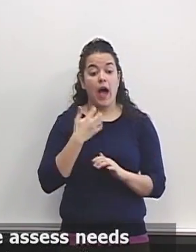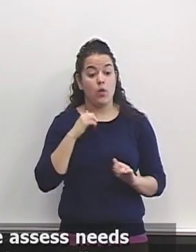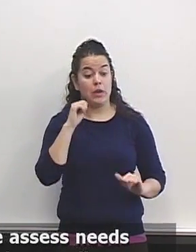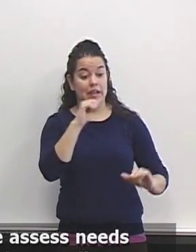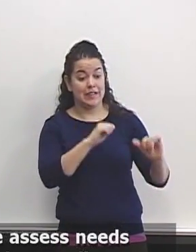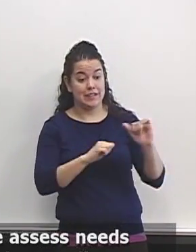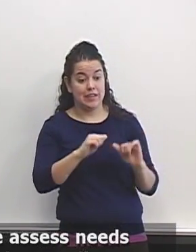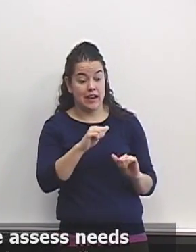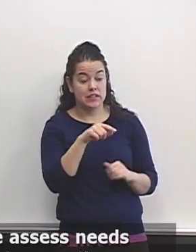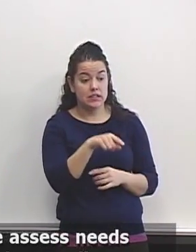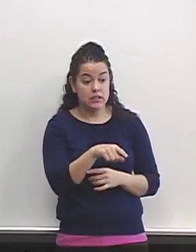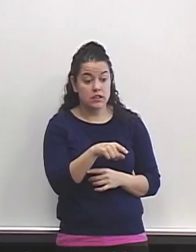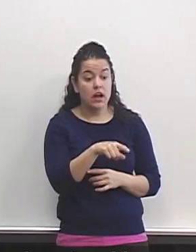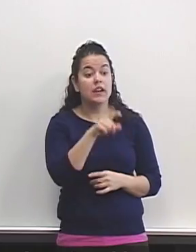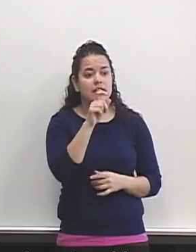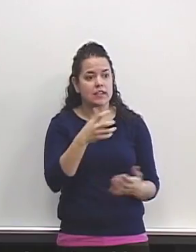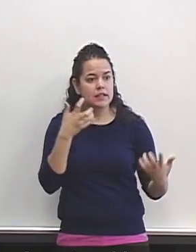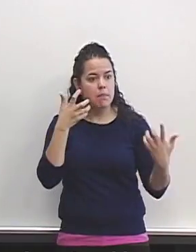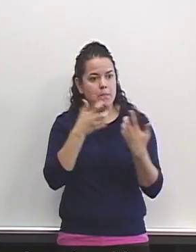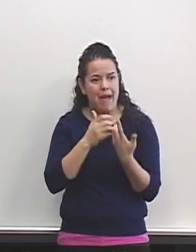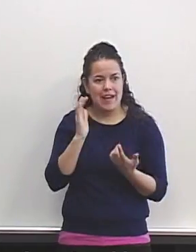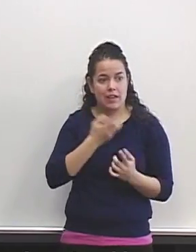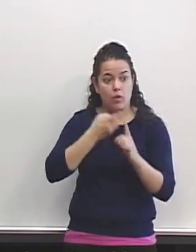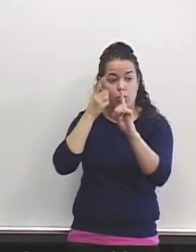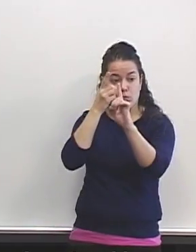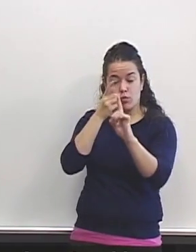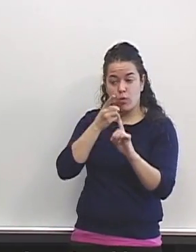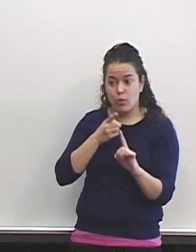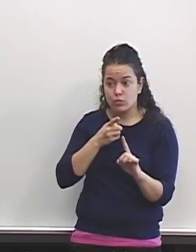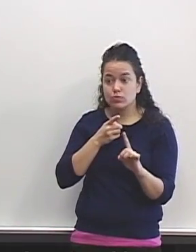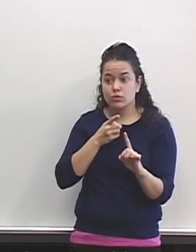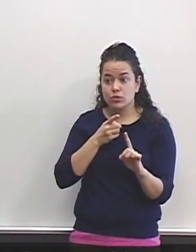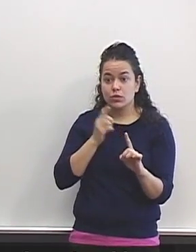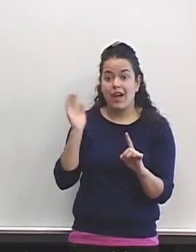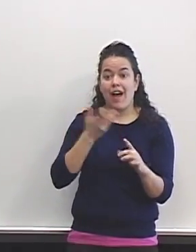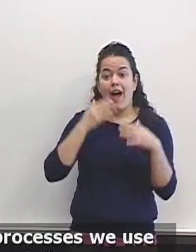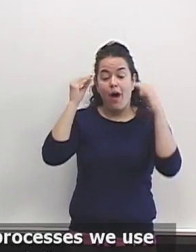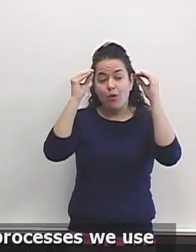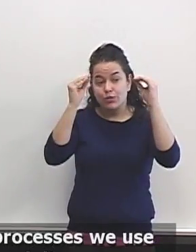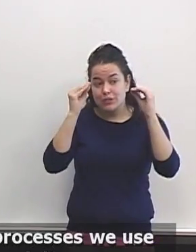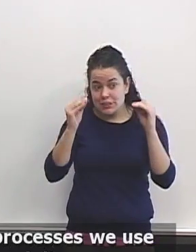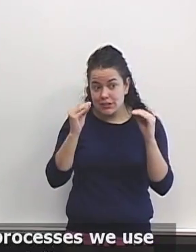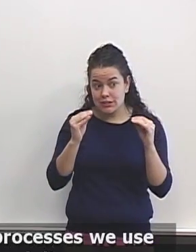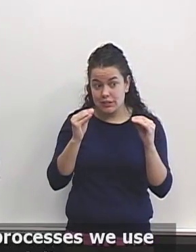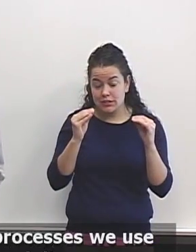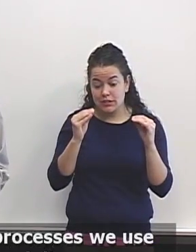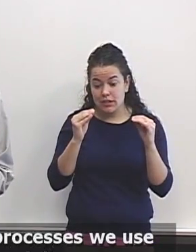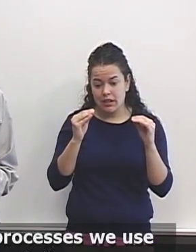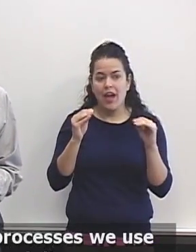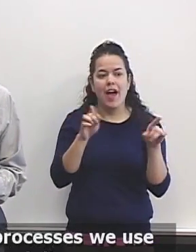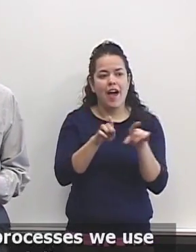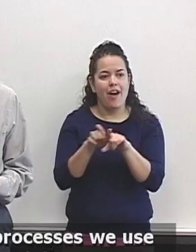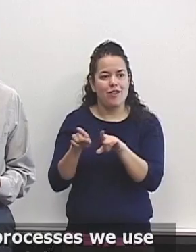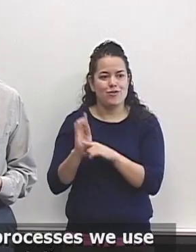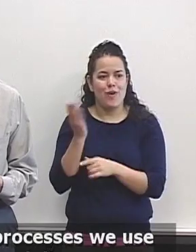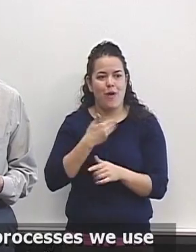well with the goals of our teaching and with the processes we use to teach